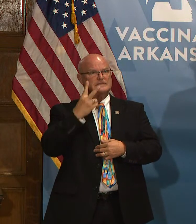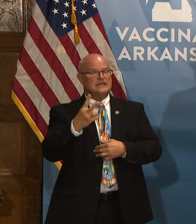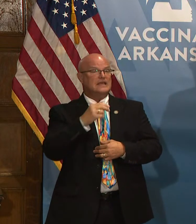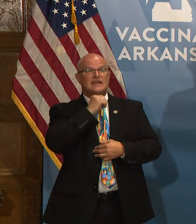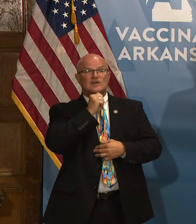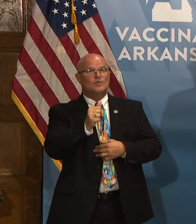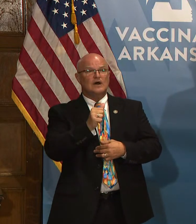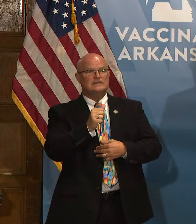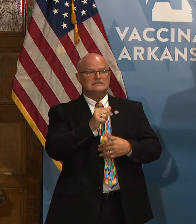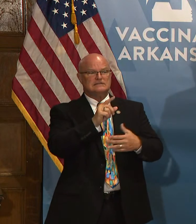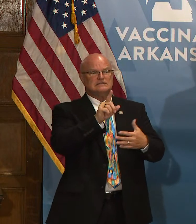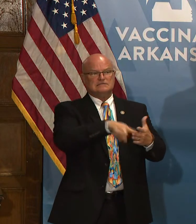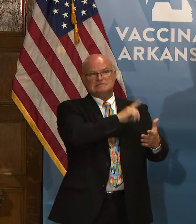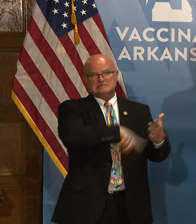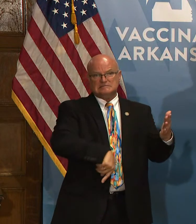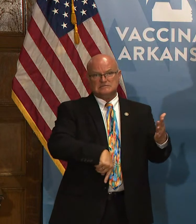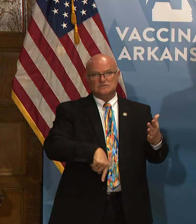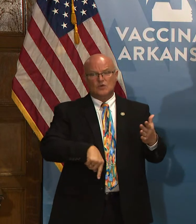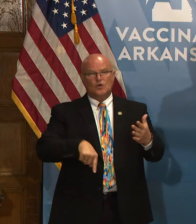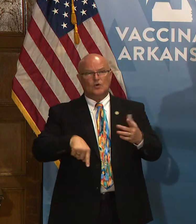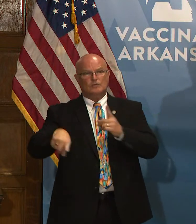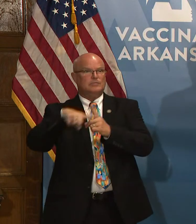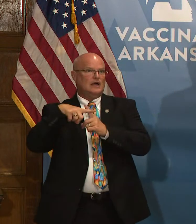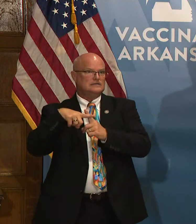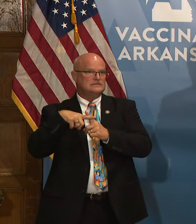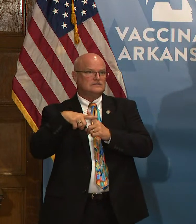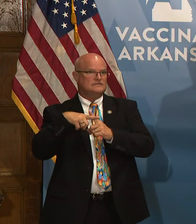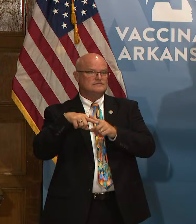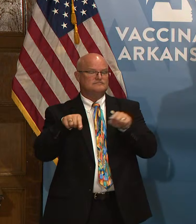neither a disqualifier nor was it